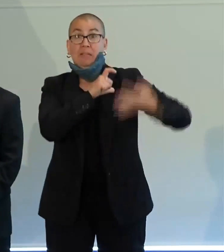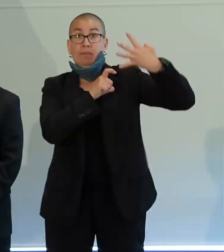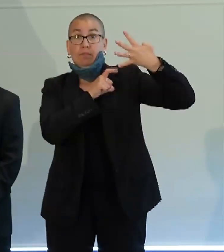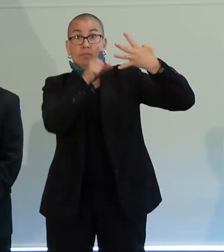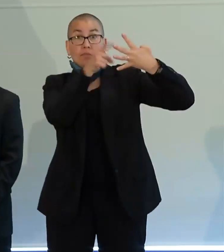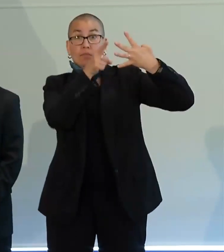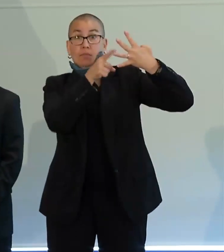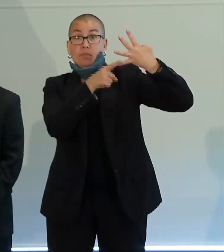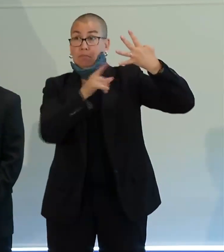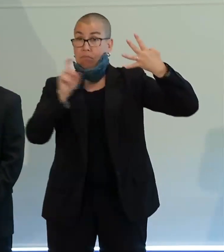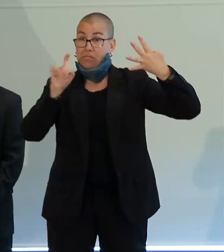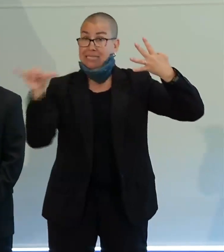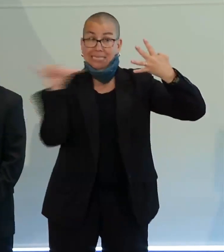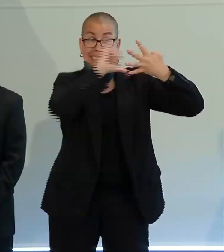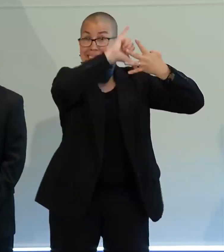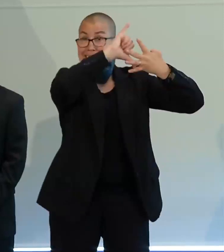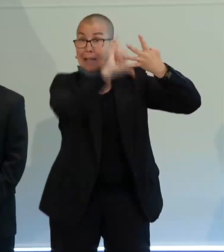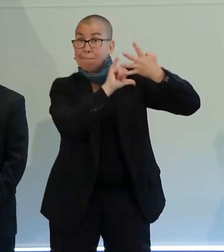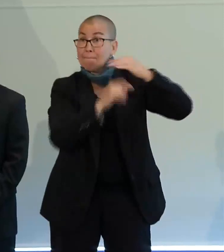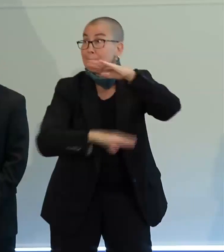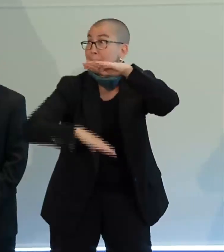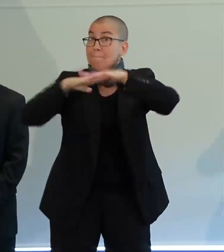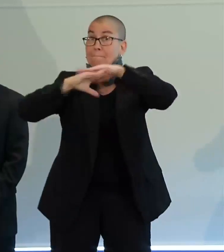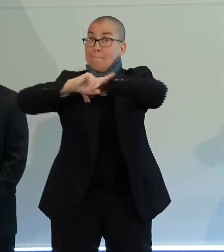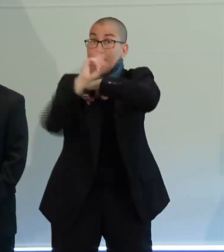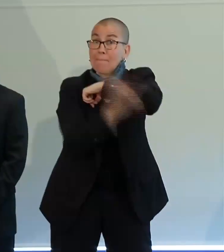sentence as Officer Chauvin? Yes.